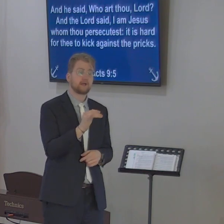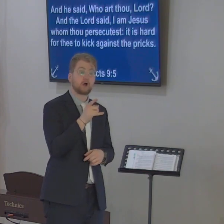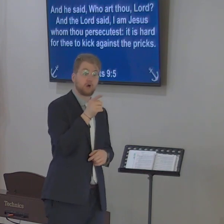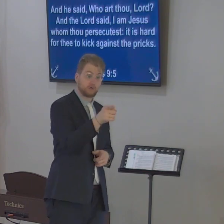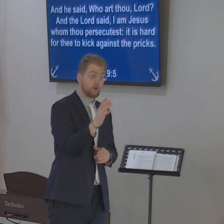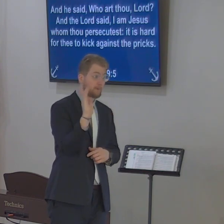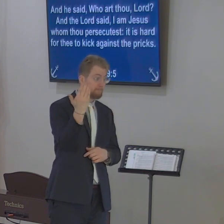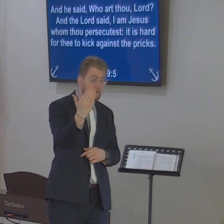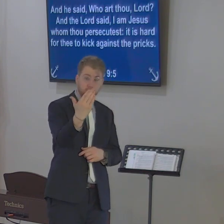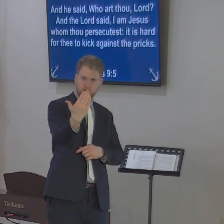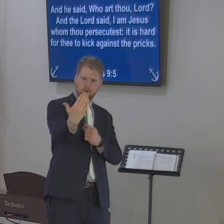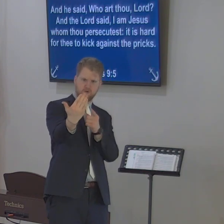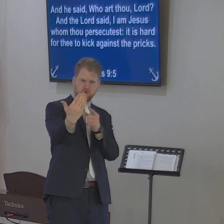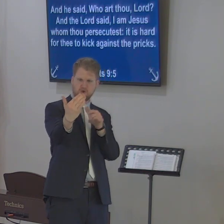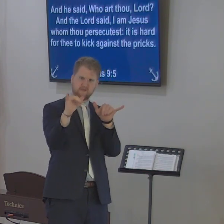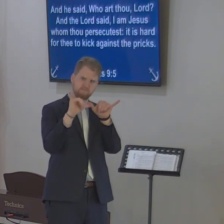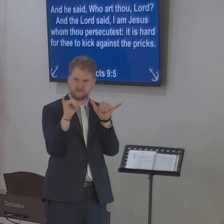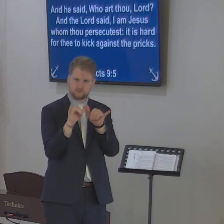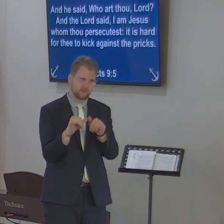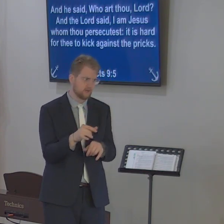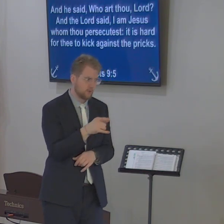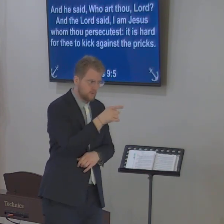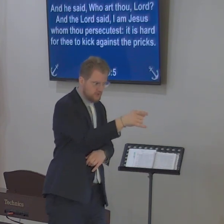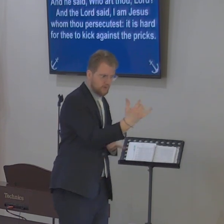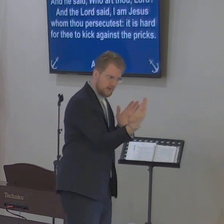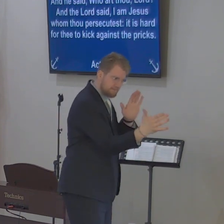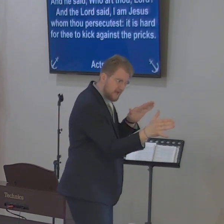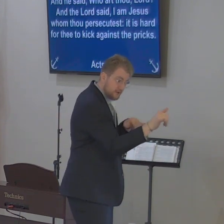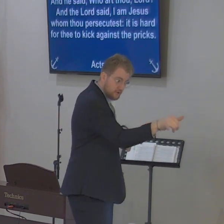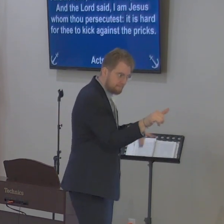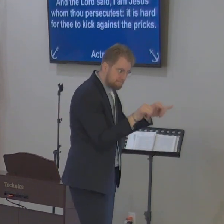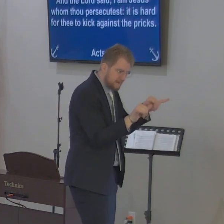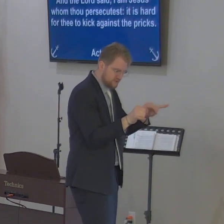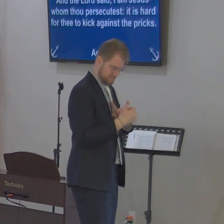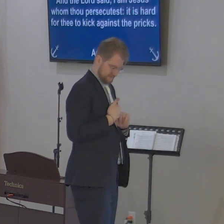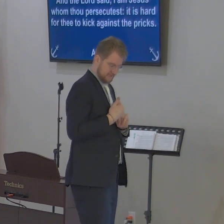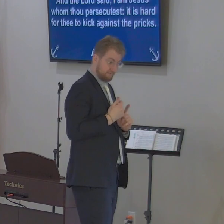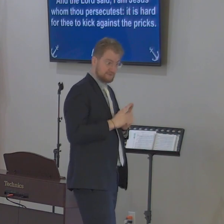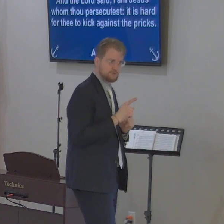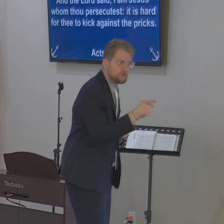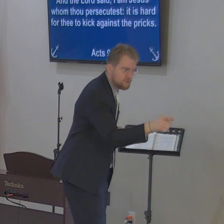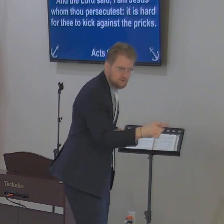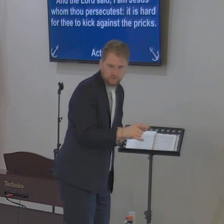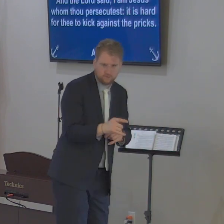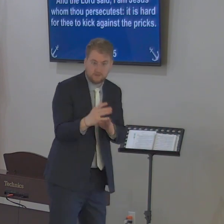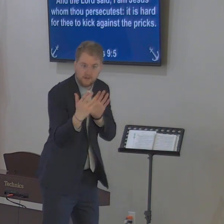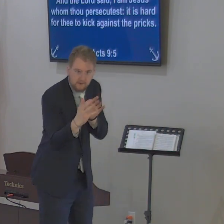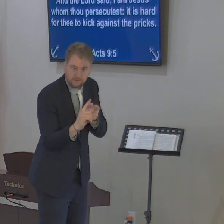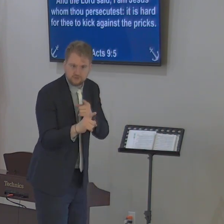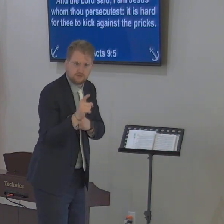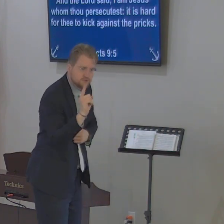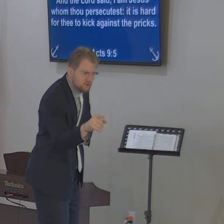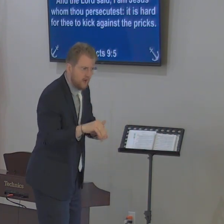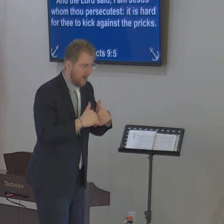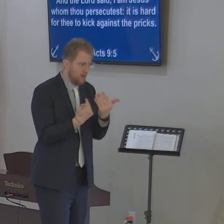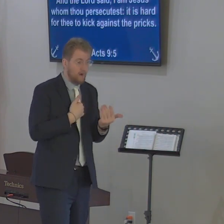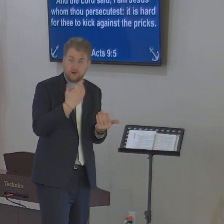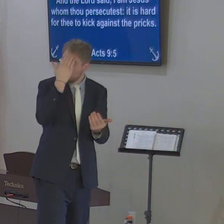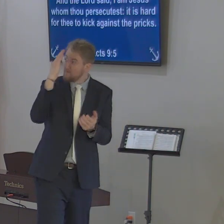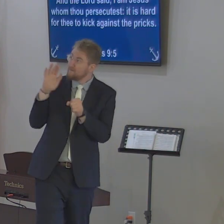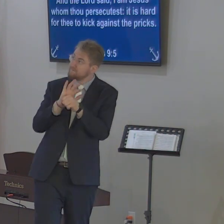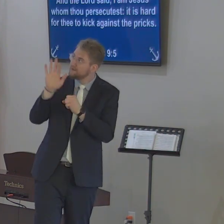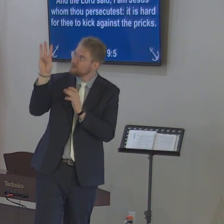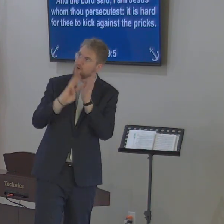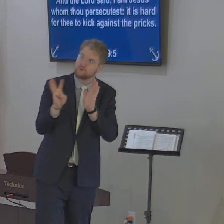my spouse and say, you're the measuring stick of how I know I am where I need to be, how I know that I'm fulfilling your will in my life,